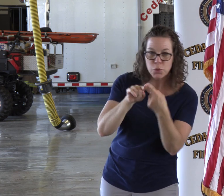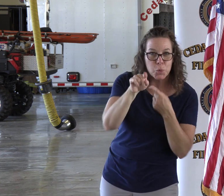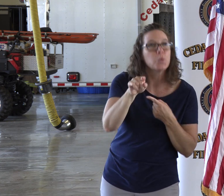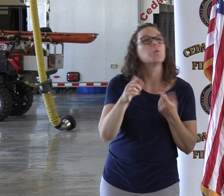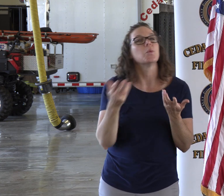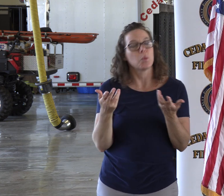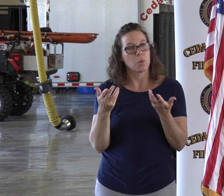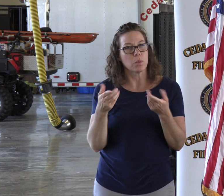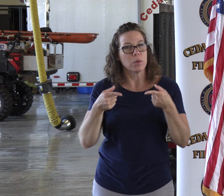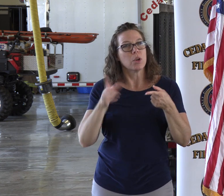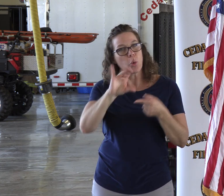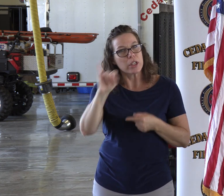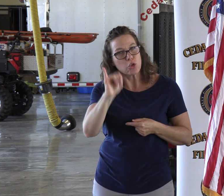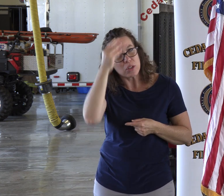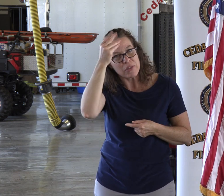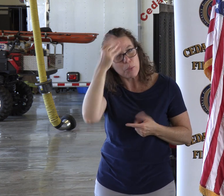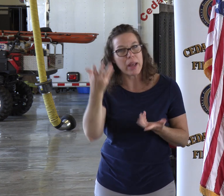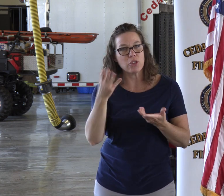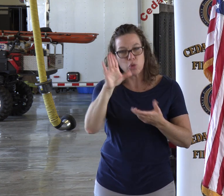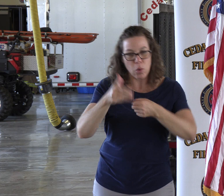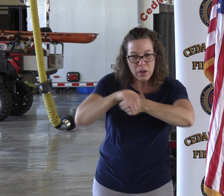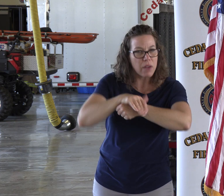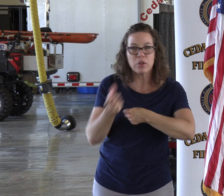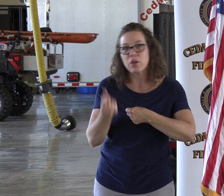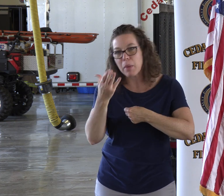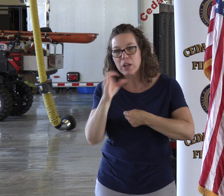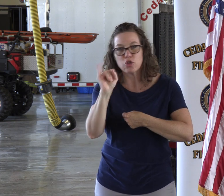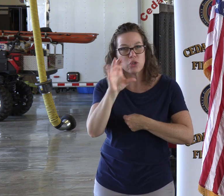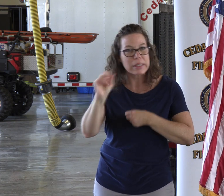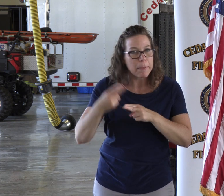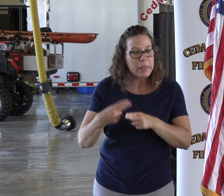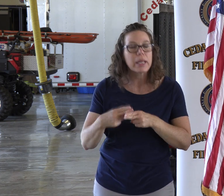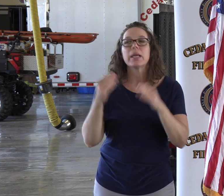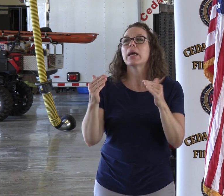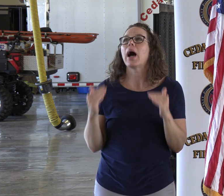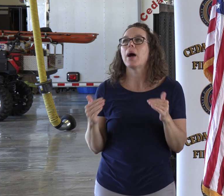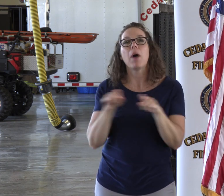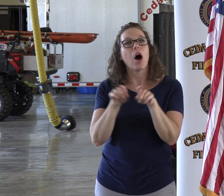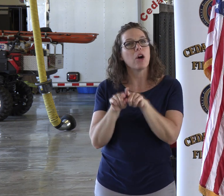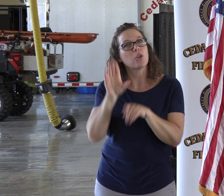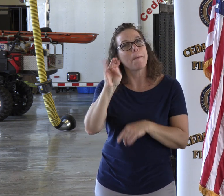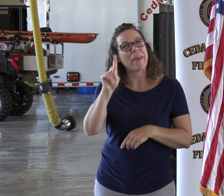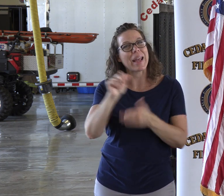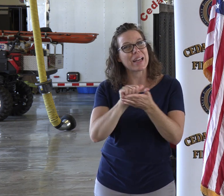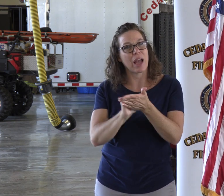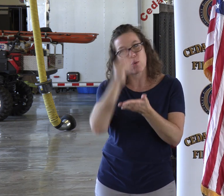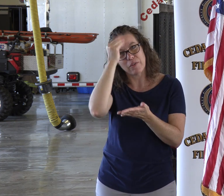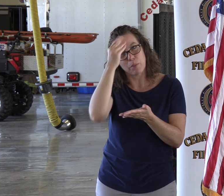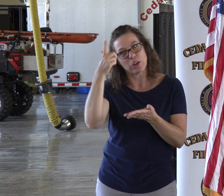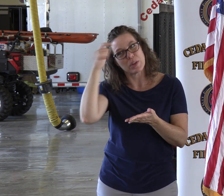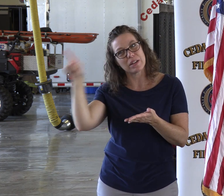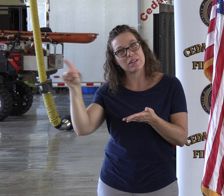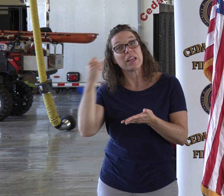you. Your insurance information, what kind of coverage you have, the insurance company, and then also your bank account information so